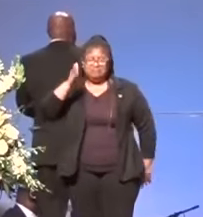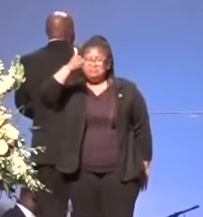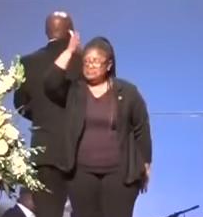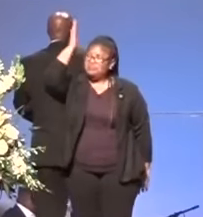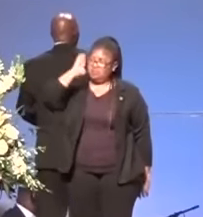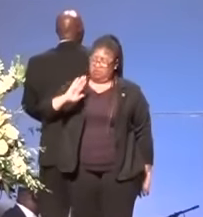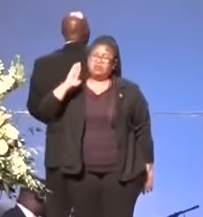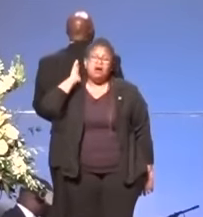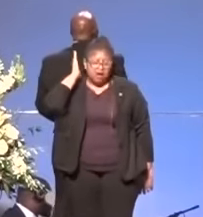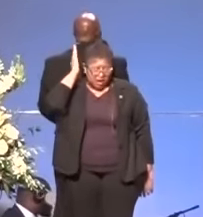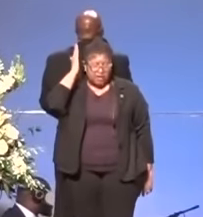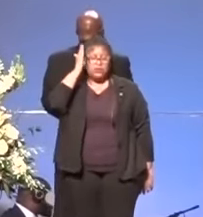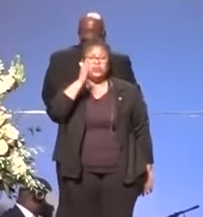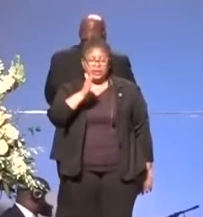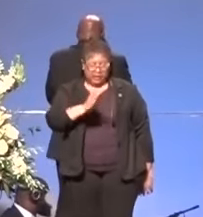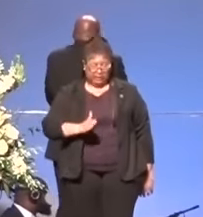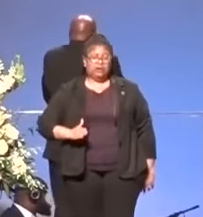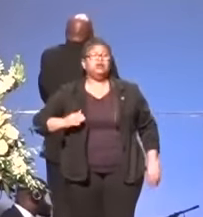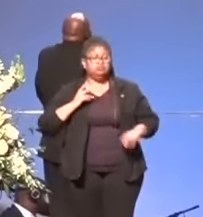room.